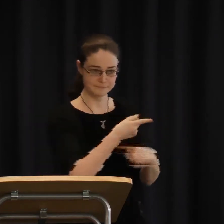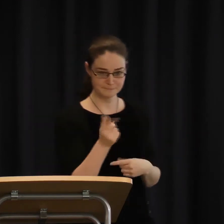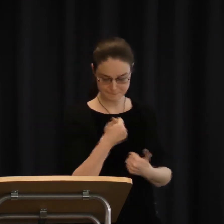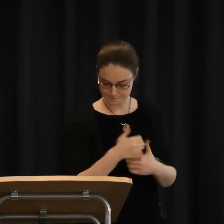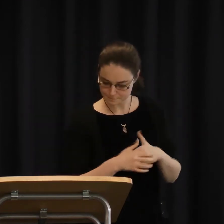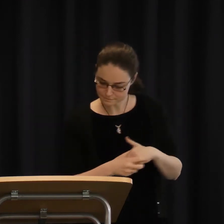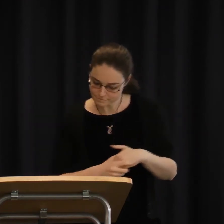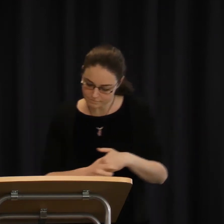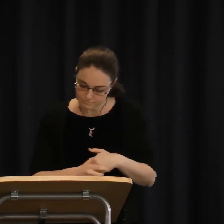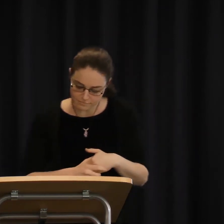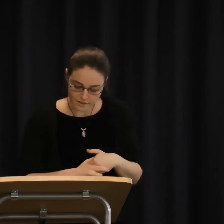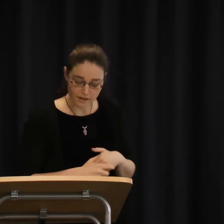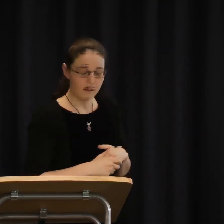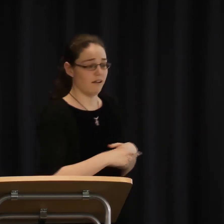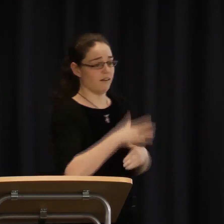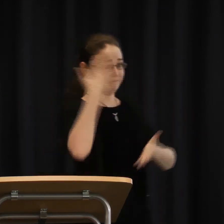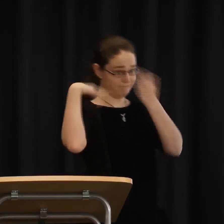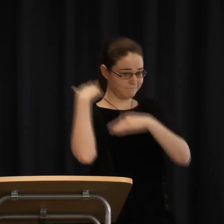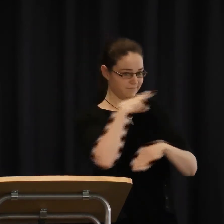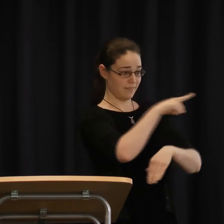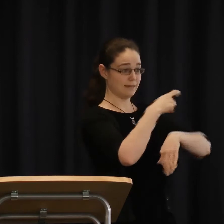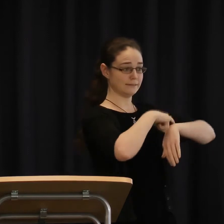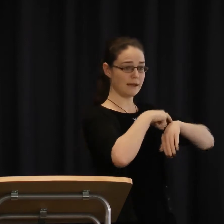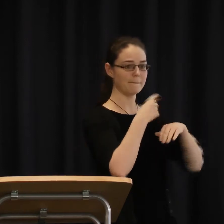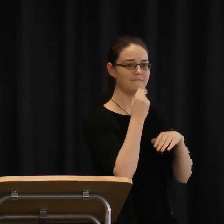from Anne that I will express to you all.